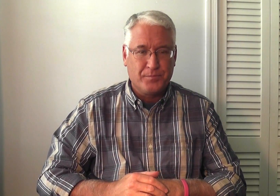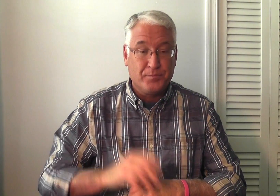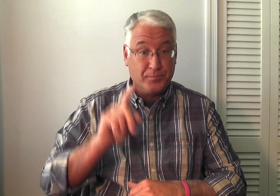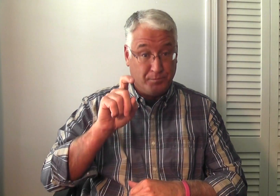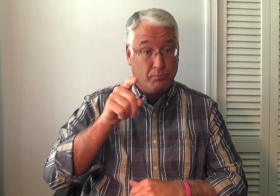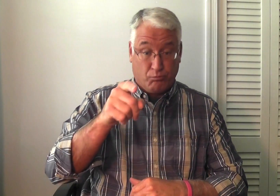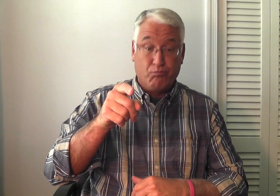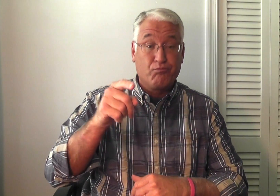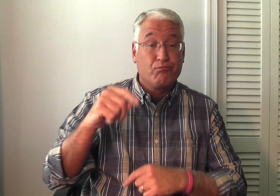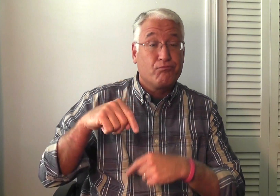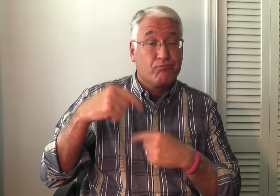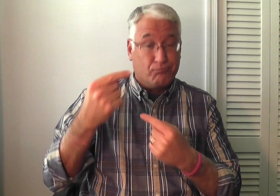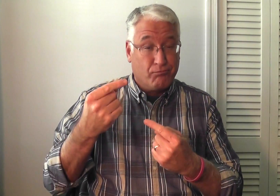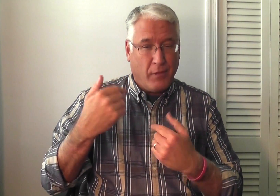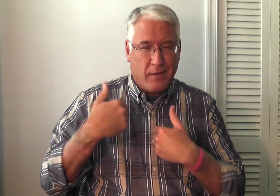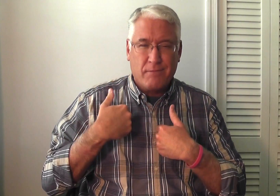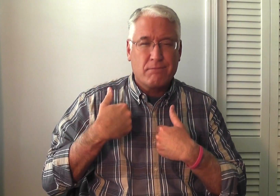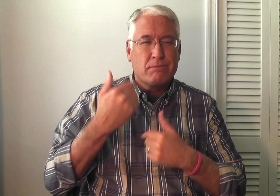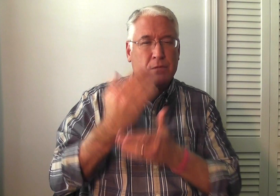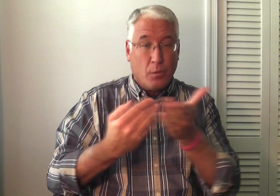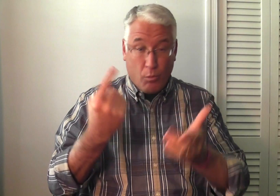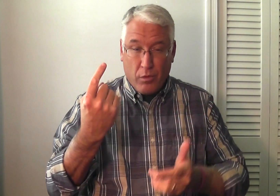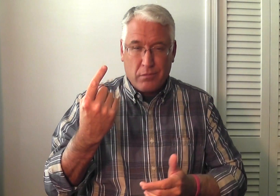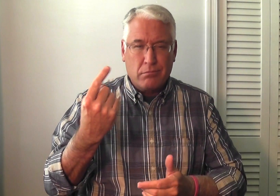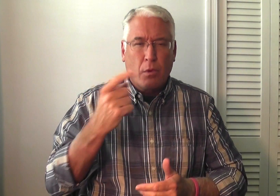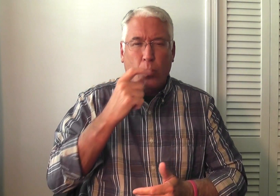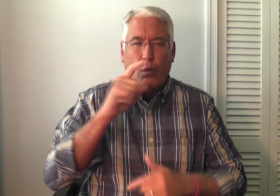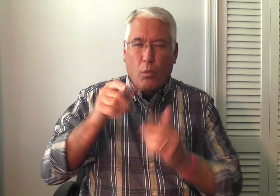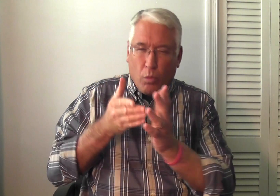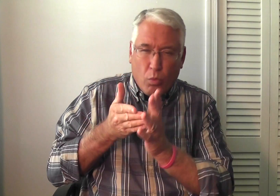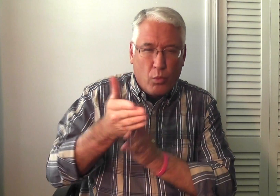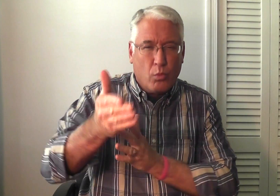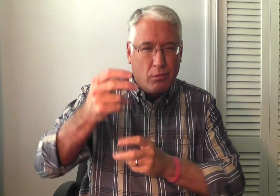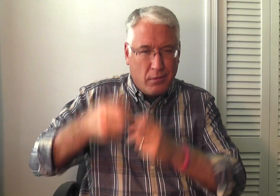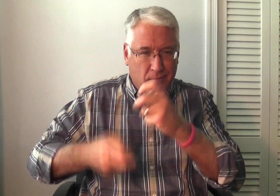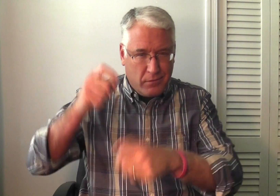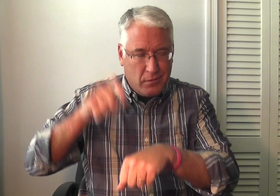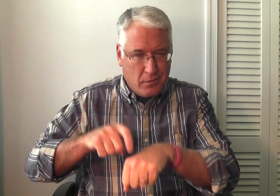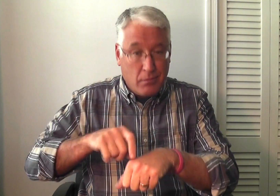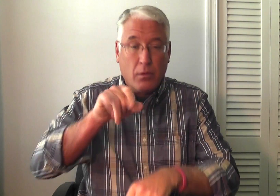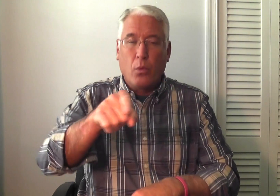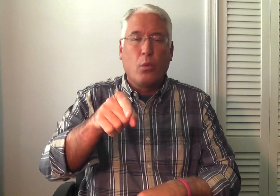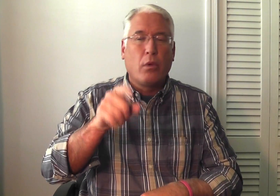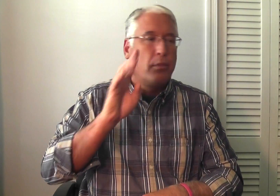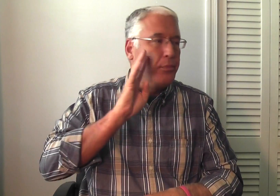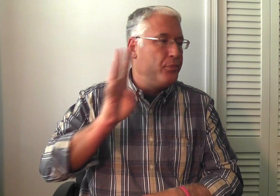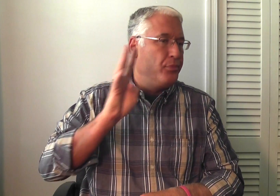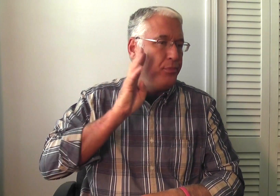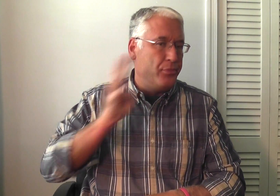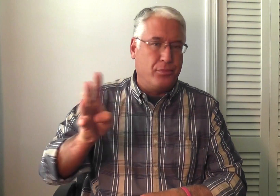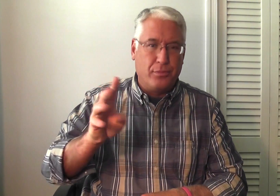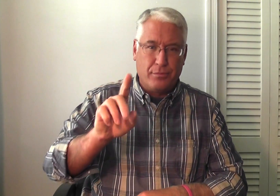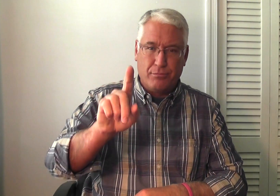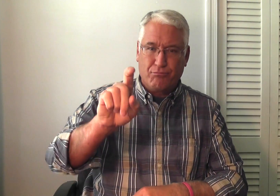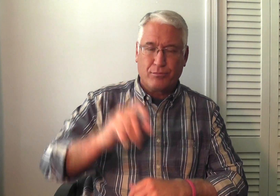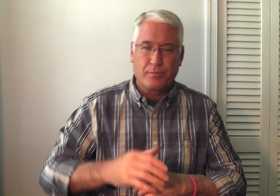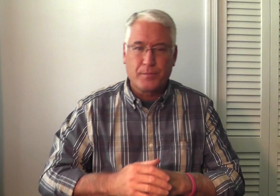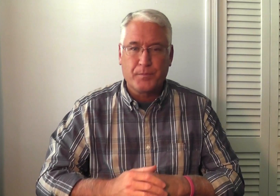others. Question: do you know someone that's going through a really difficult time? Do you ignore them